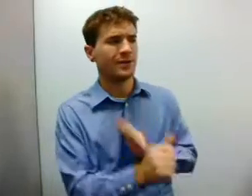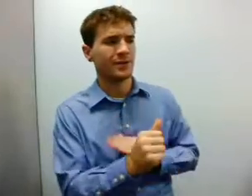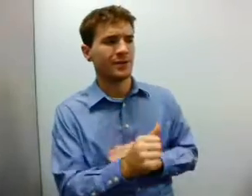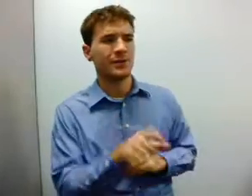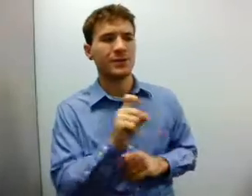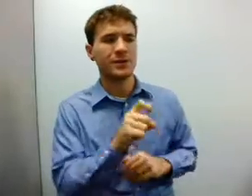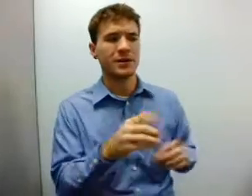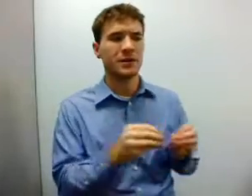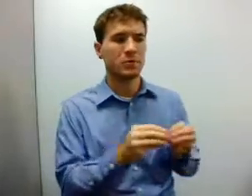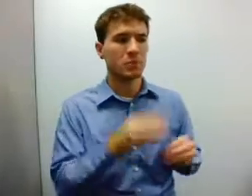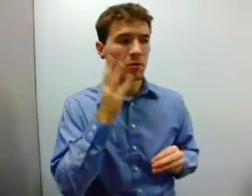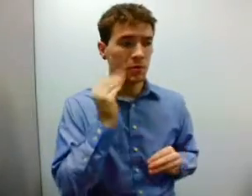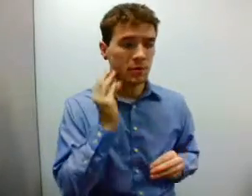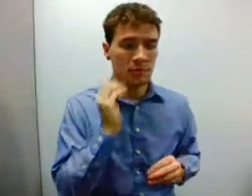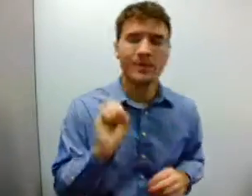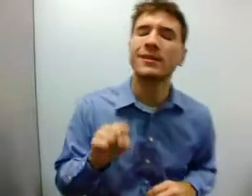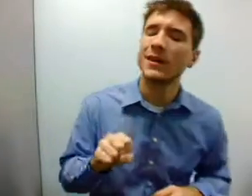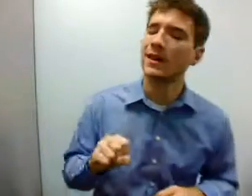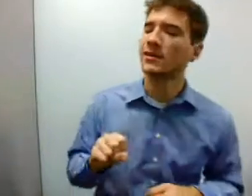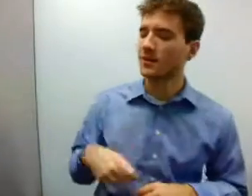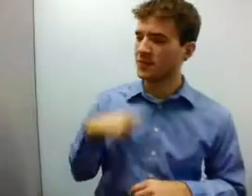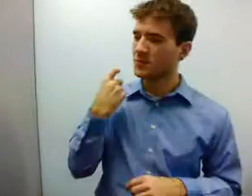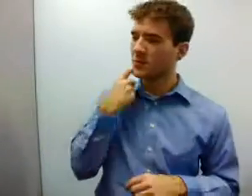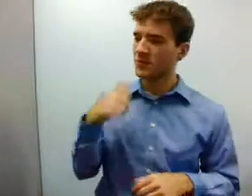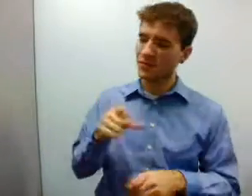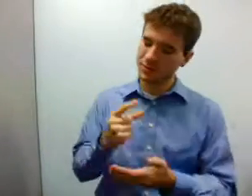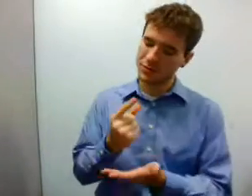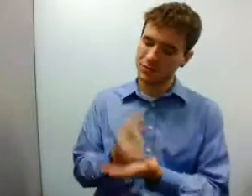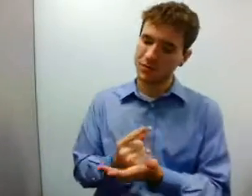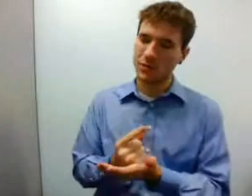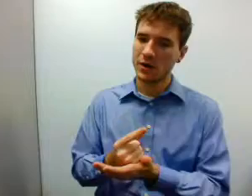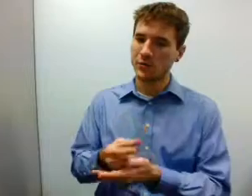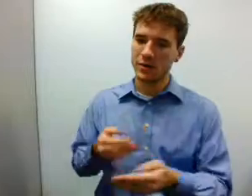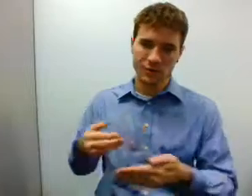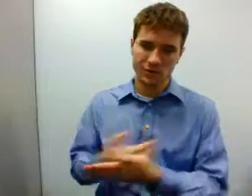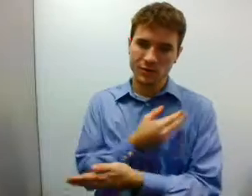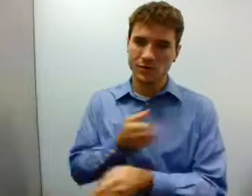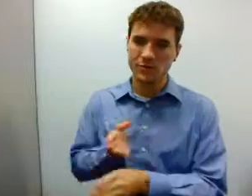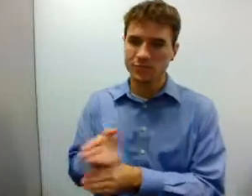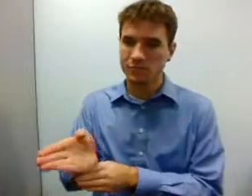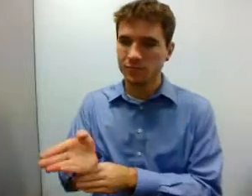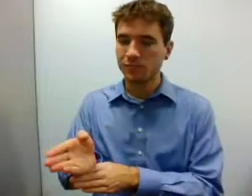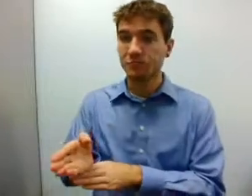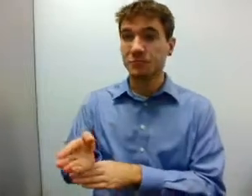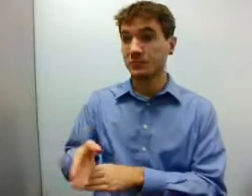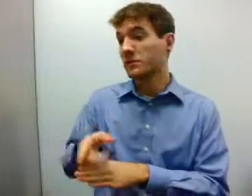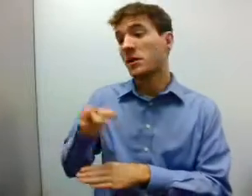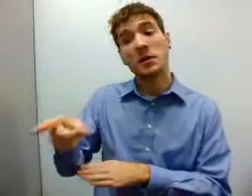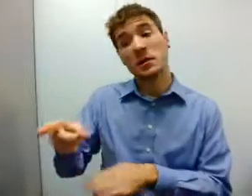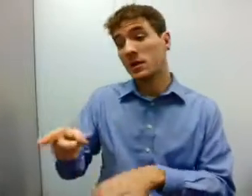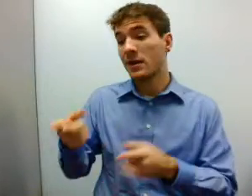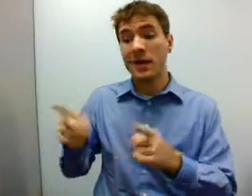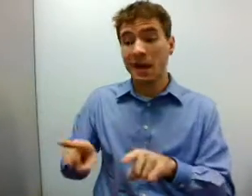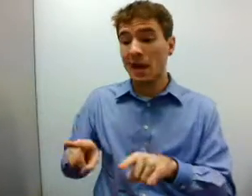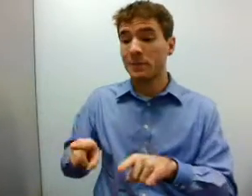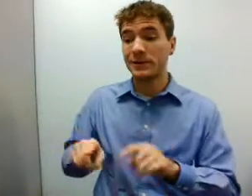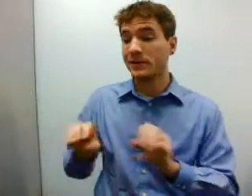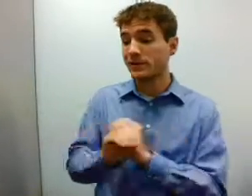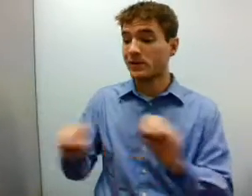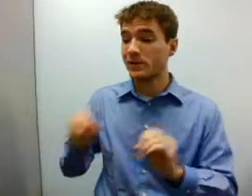college students who just graduated, or even folks out of high school or new to the work world, that's a common problem. So again, I go back to internships are great, any